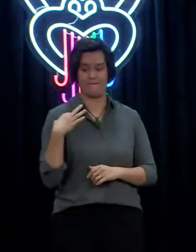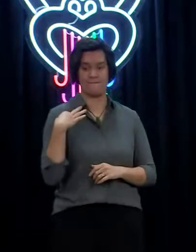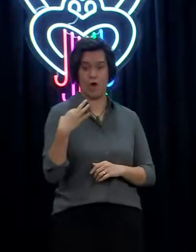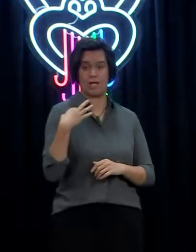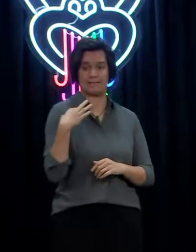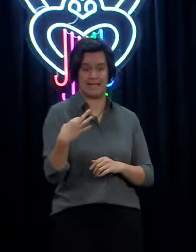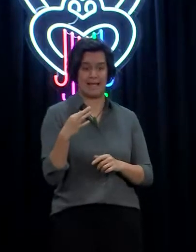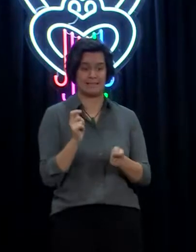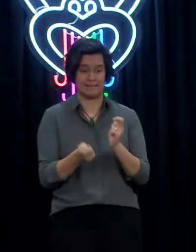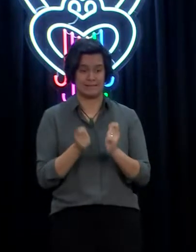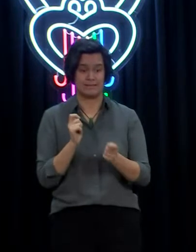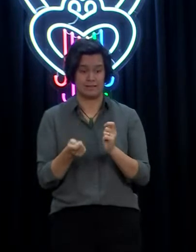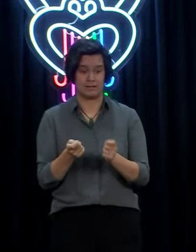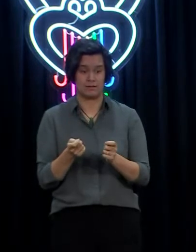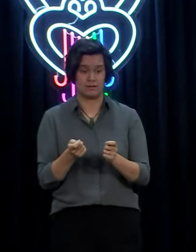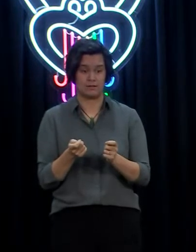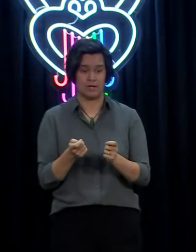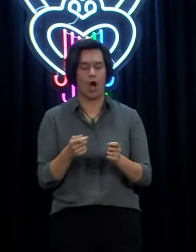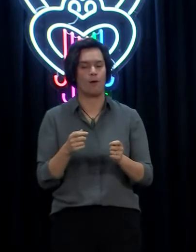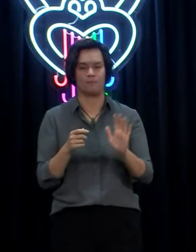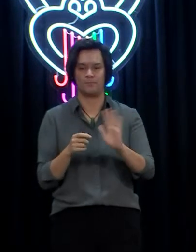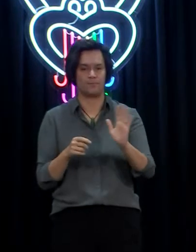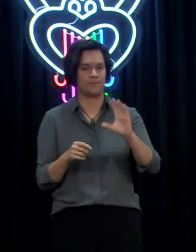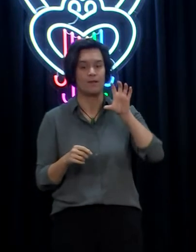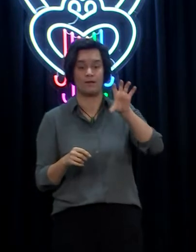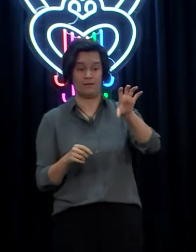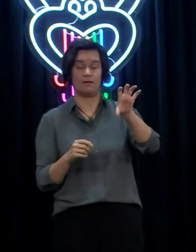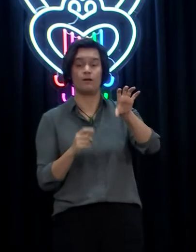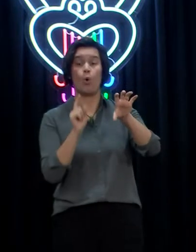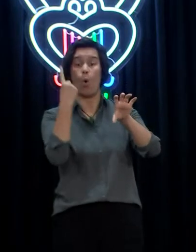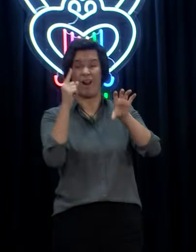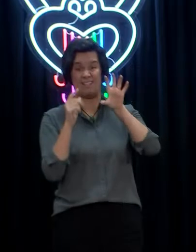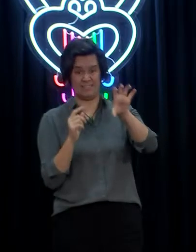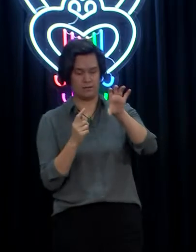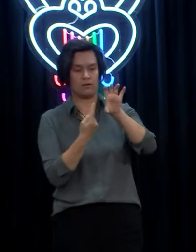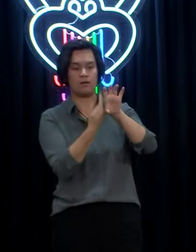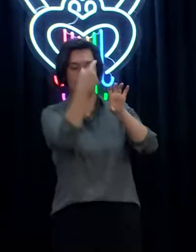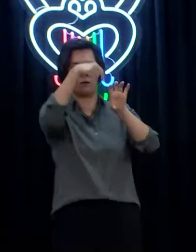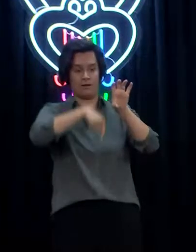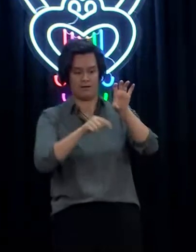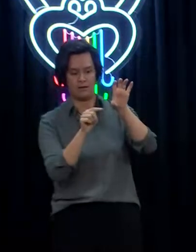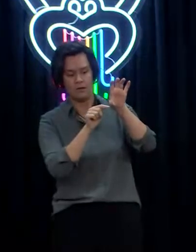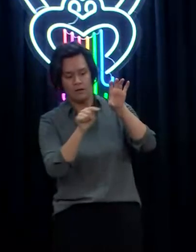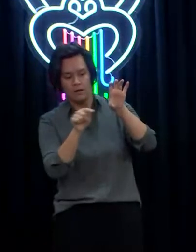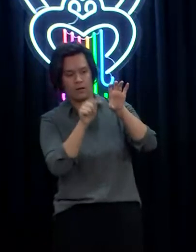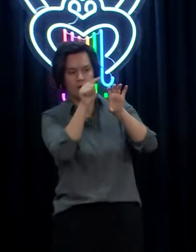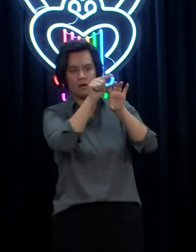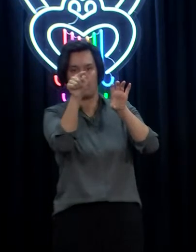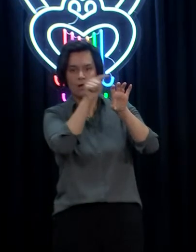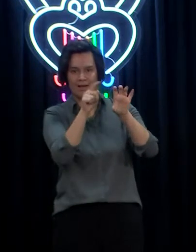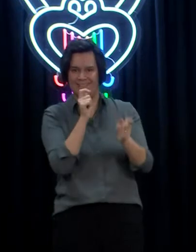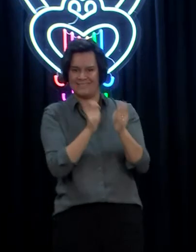permitted workers crossing alert level boundaries and checking that they have proof they have had a test.